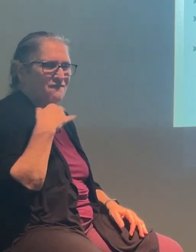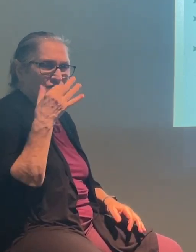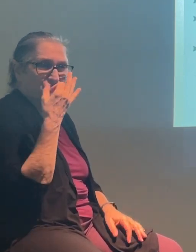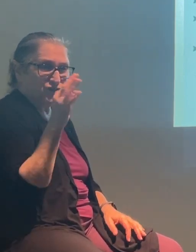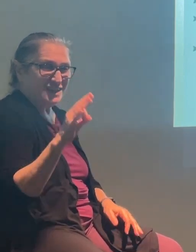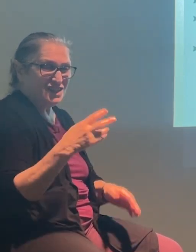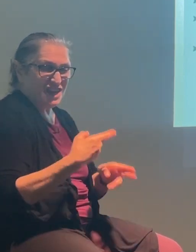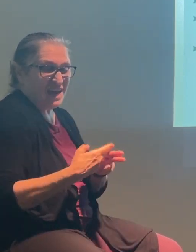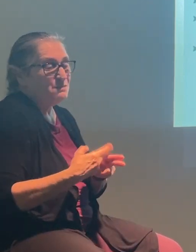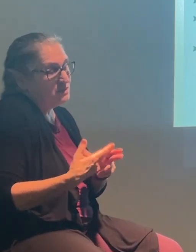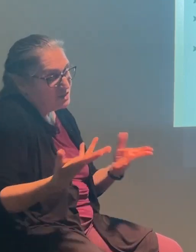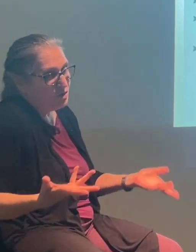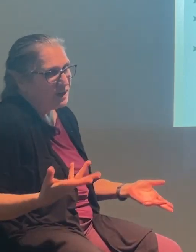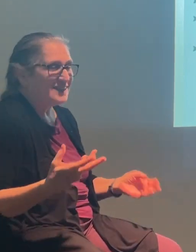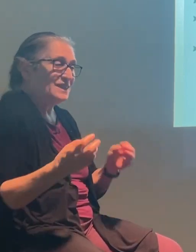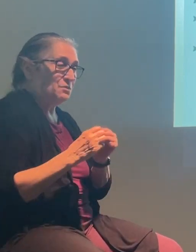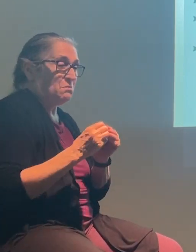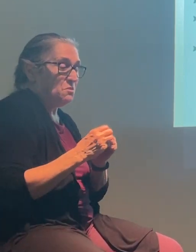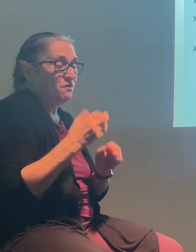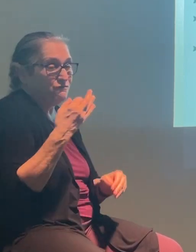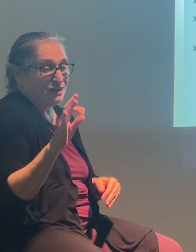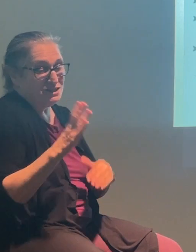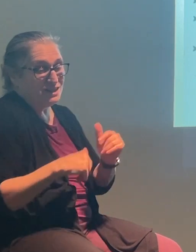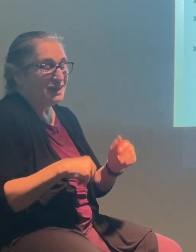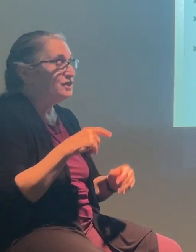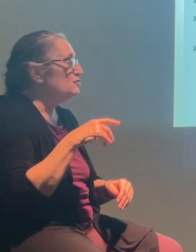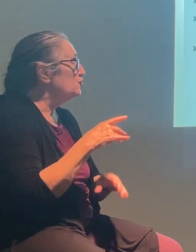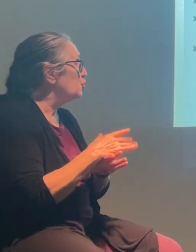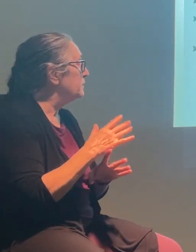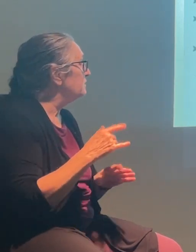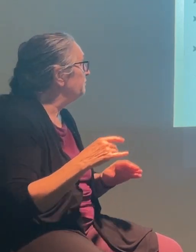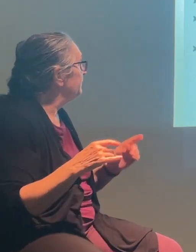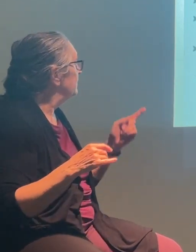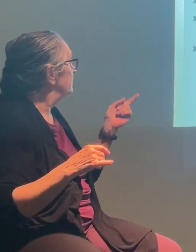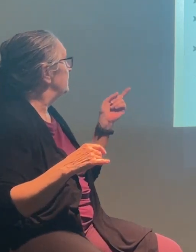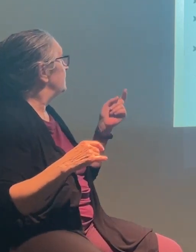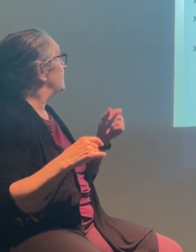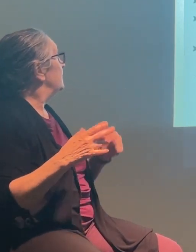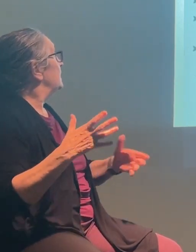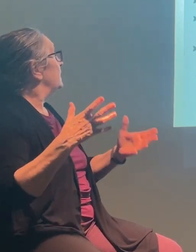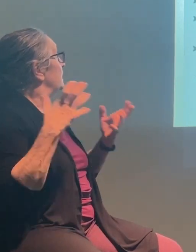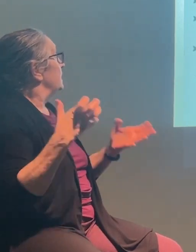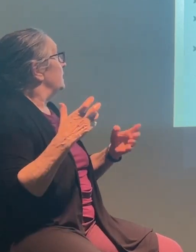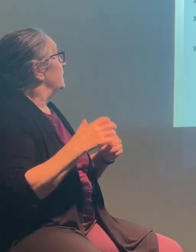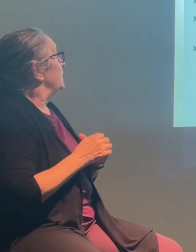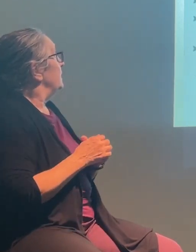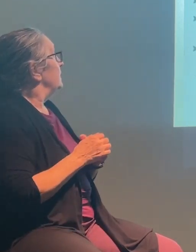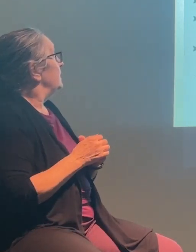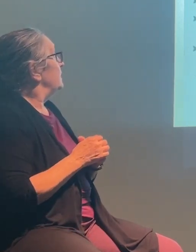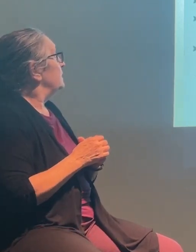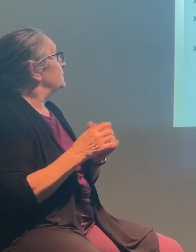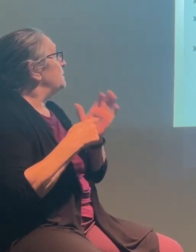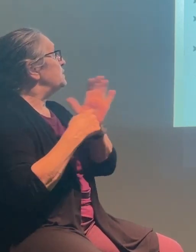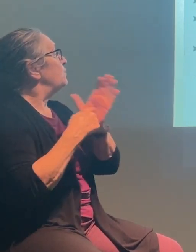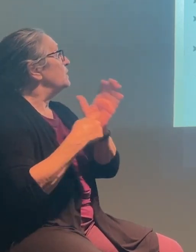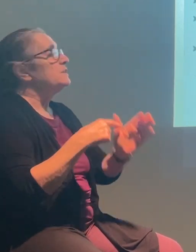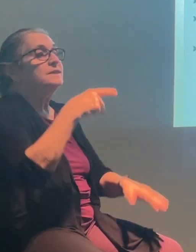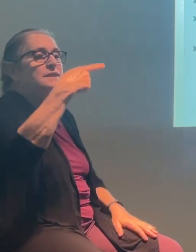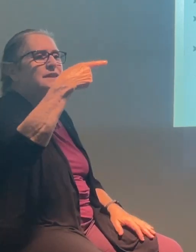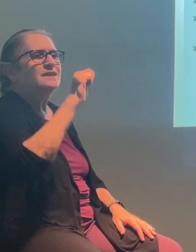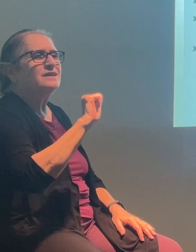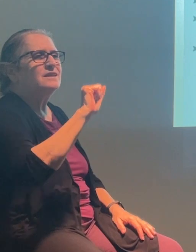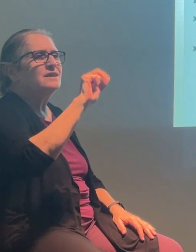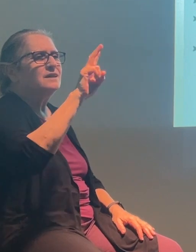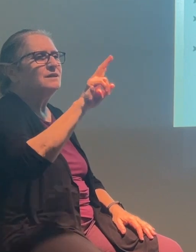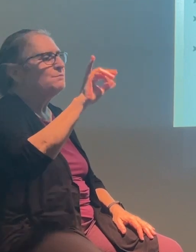So he wanted to see the Expo, 1900 Expo Universelle, which gave Paris